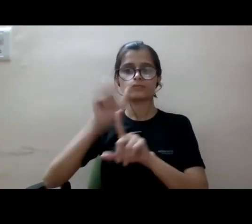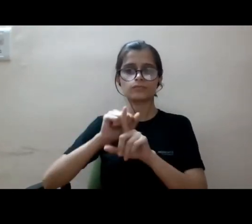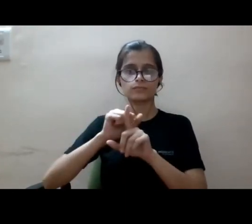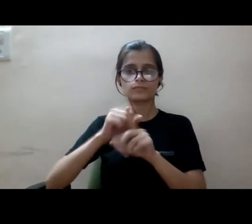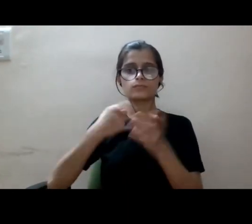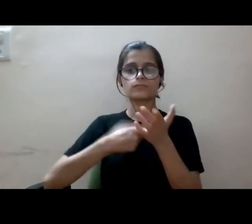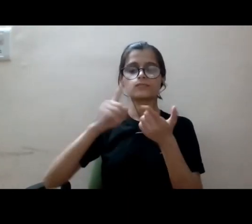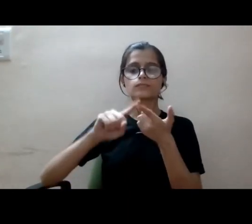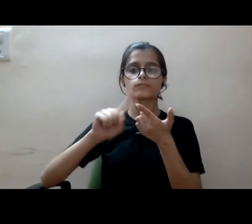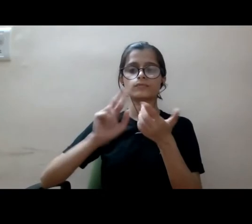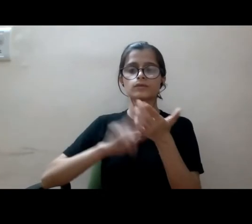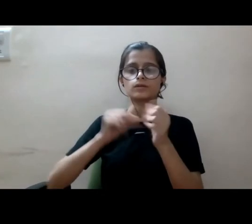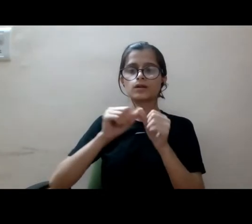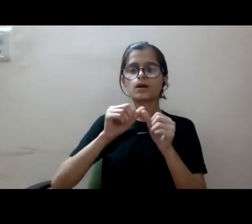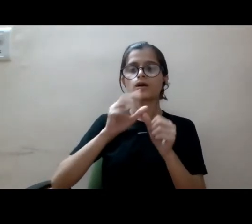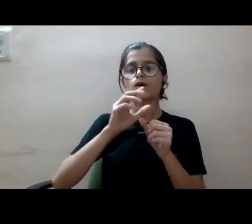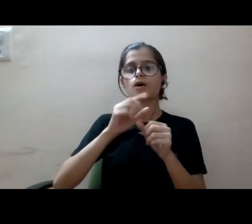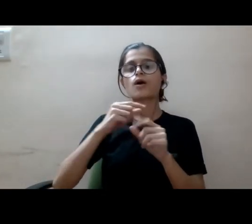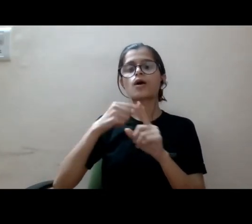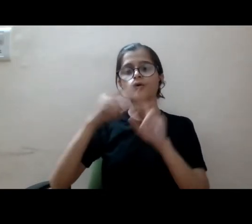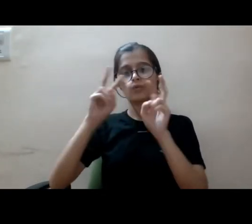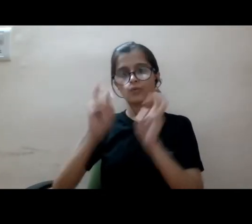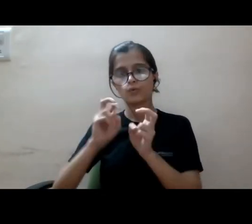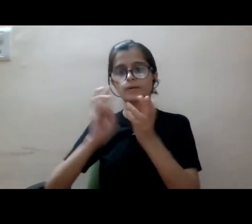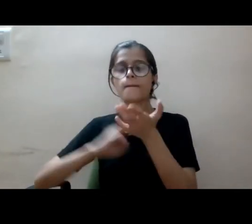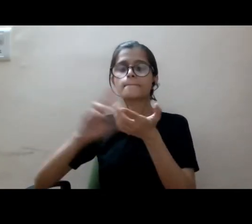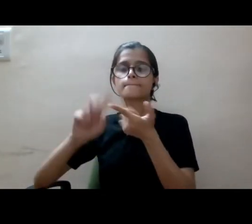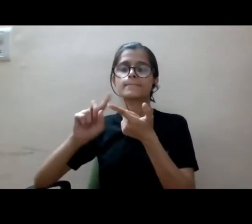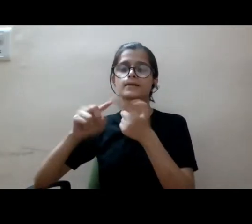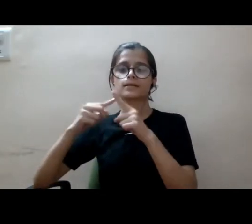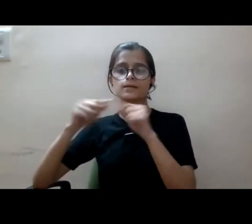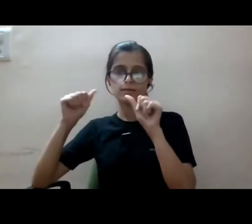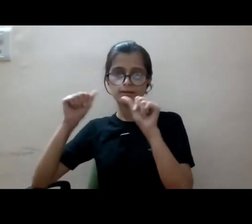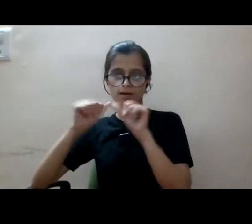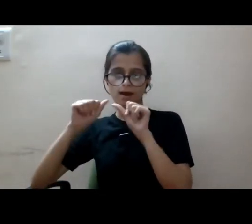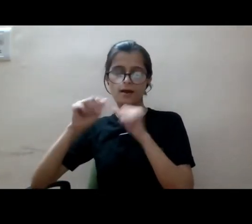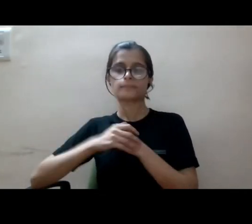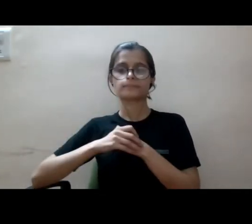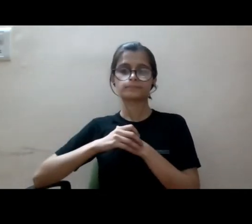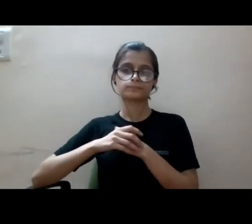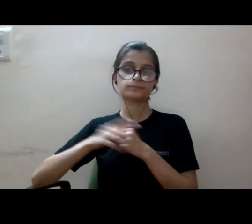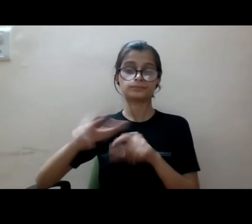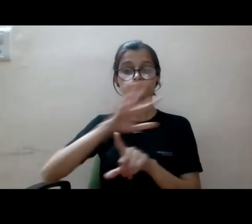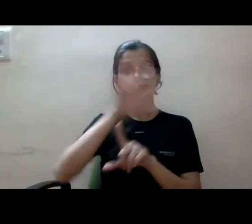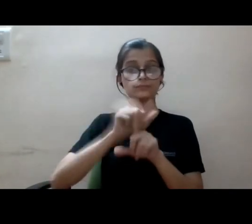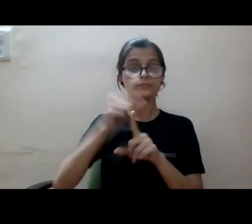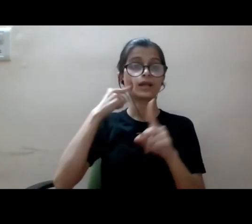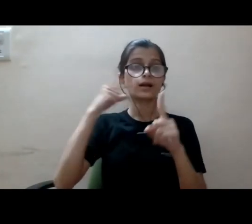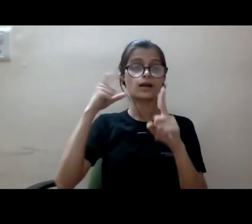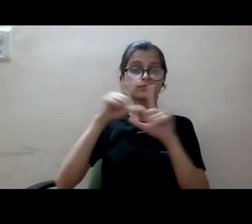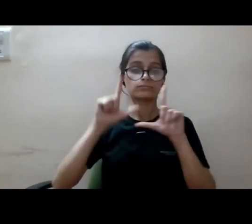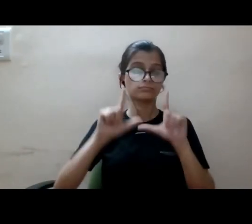writes, "Since the end of the Cold War, culture and identity, rather